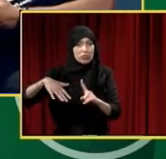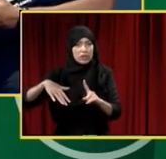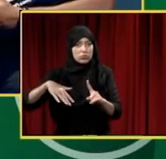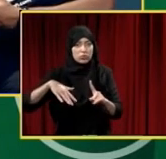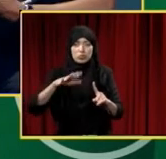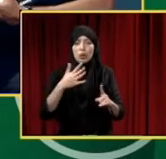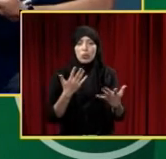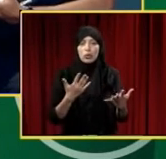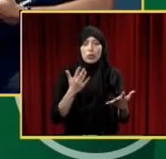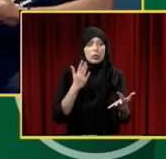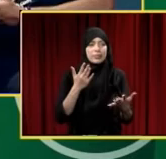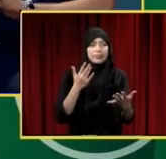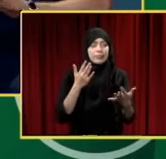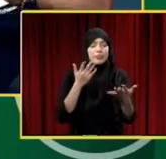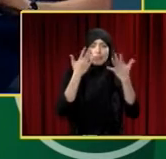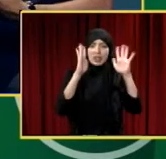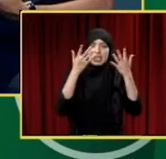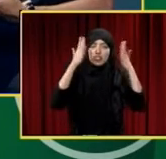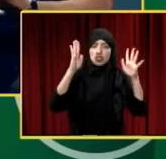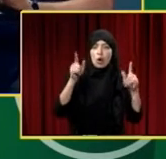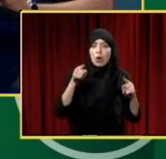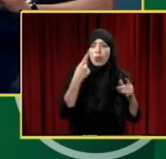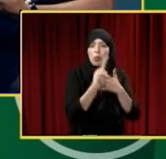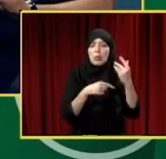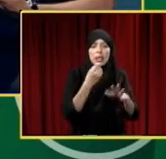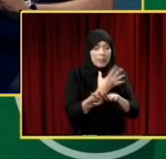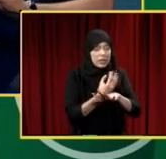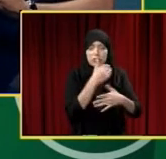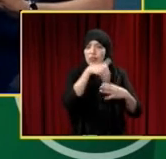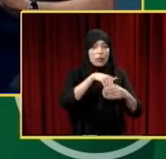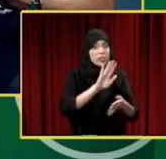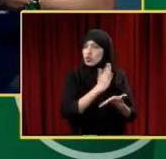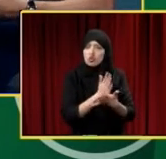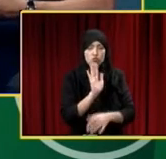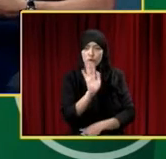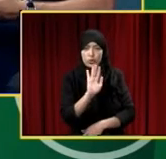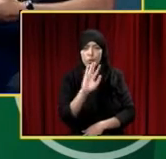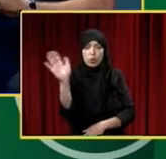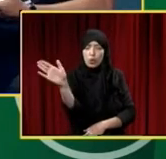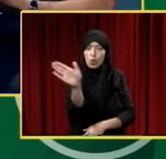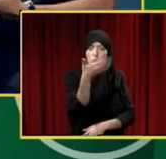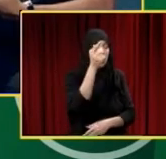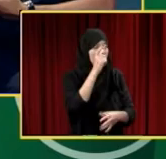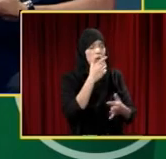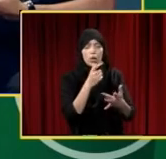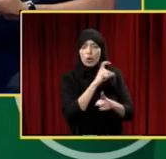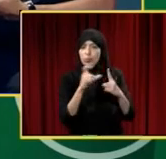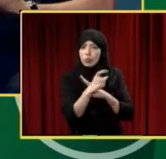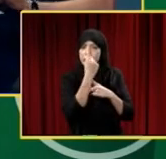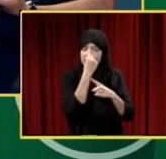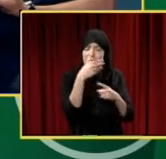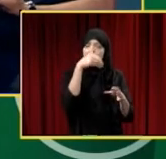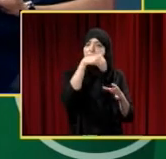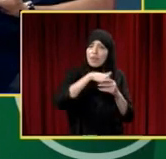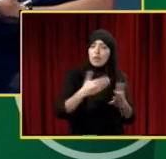that. We are taking on something back, or taking something on a big thing like deaf awareness is such a small niche, and we've taken on that board to